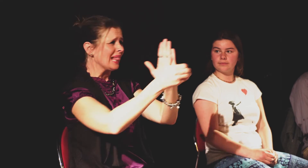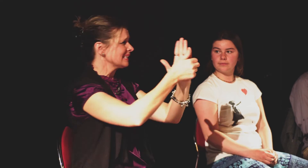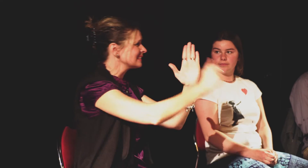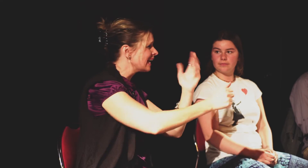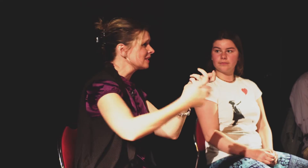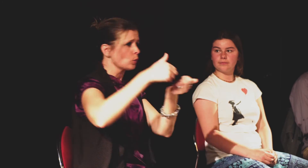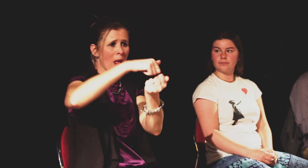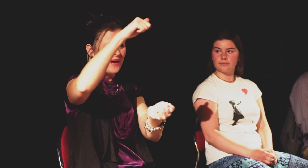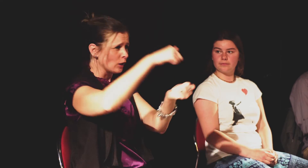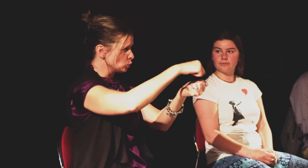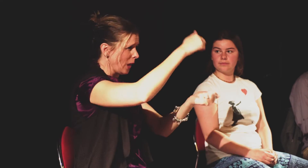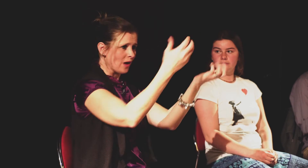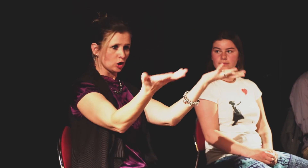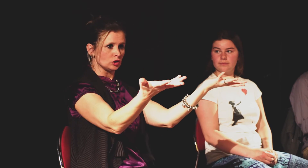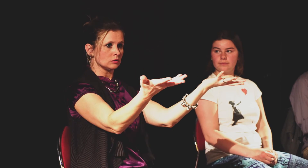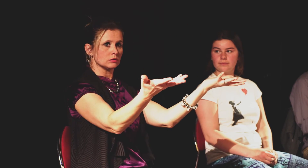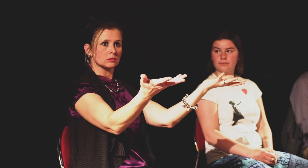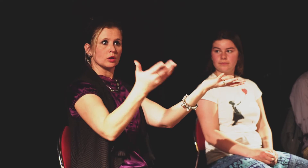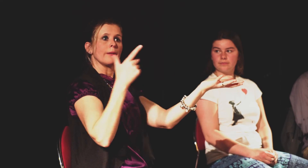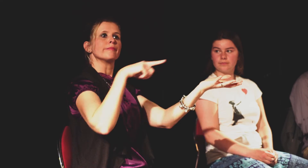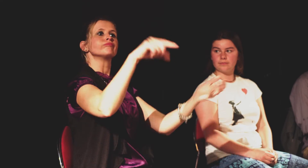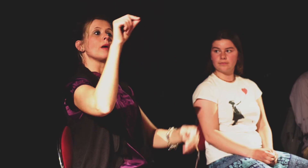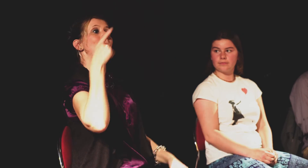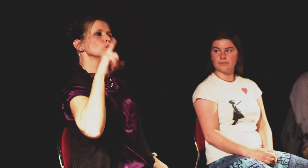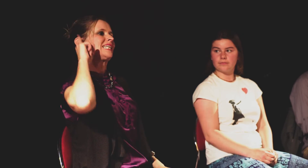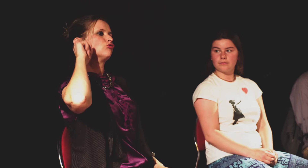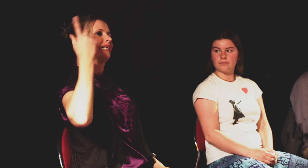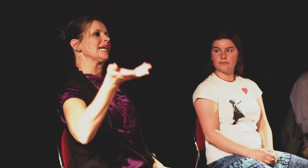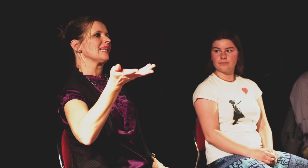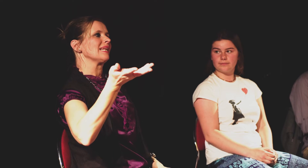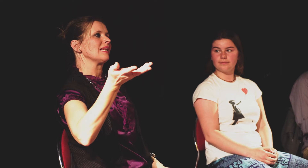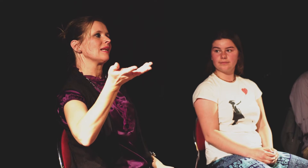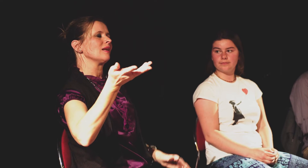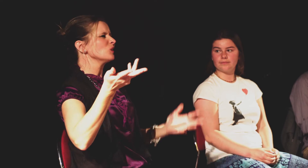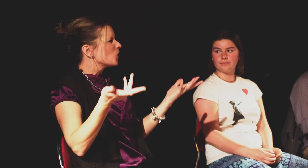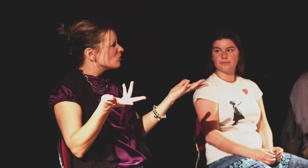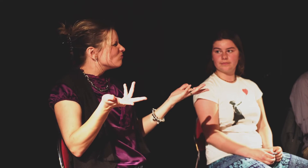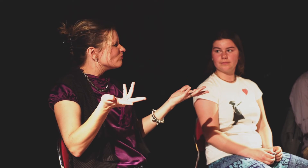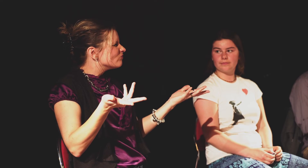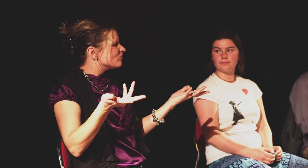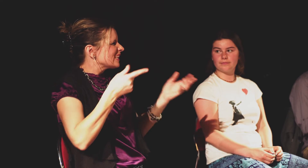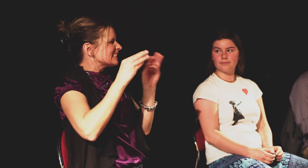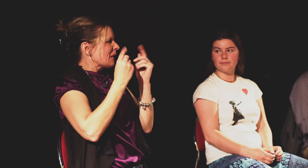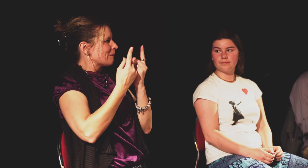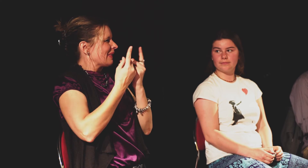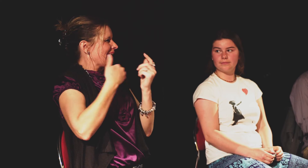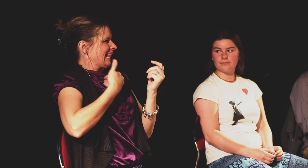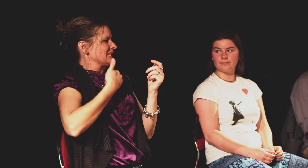Deaf are often sidelined. The skill level between a deaf person and a hearing person may be the same, but that automatic right goes to the